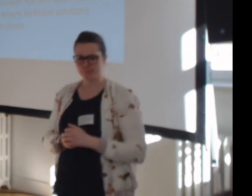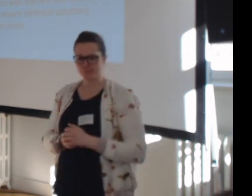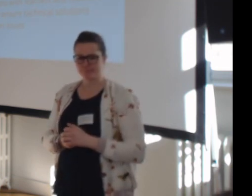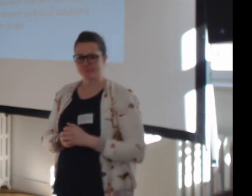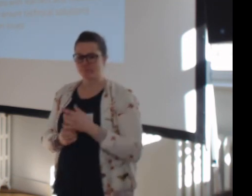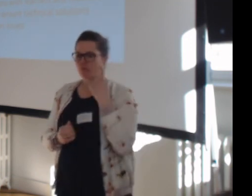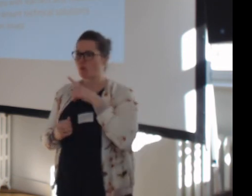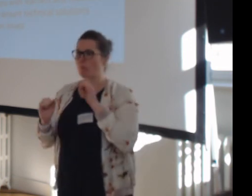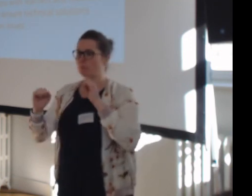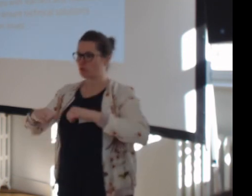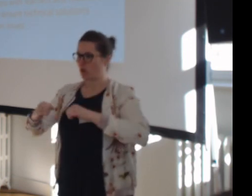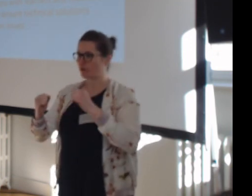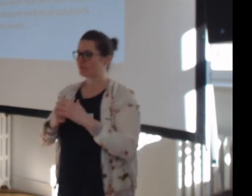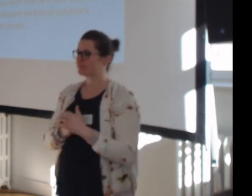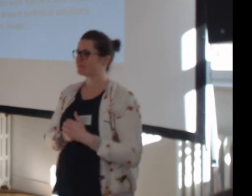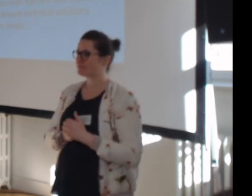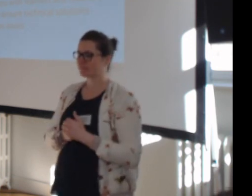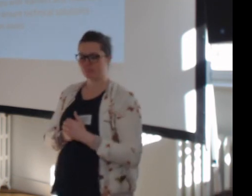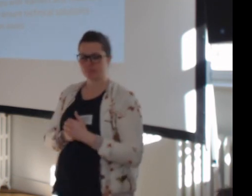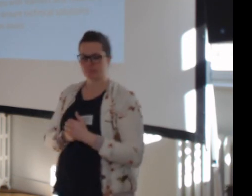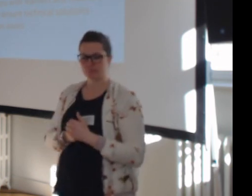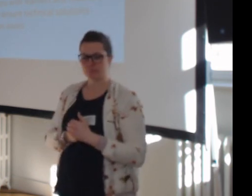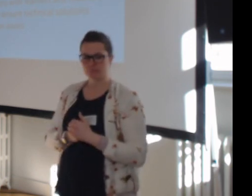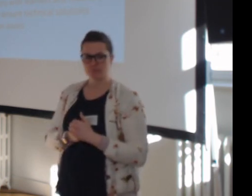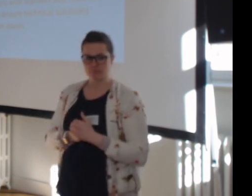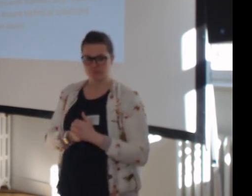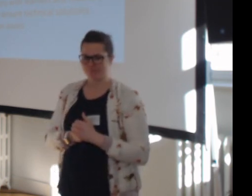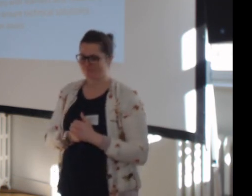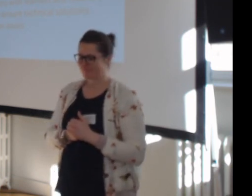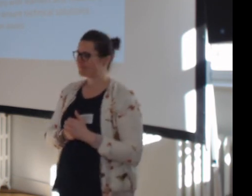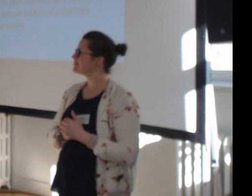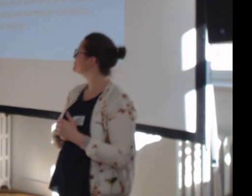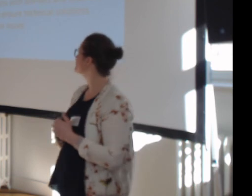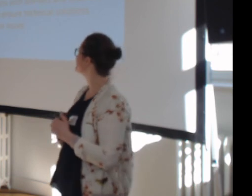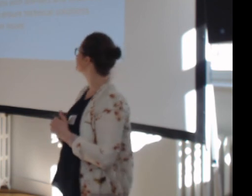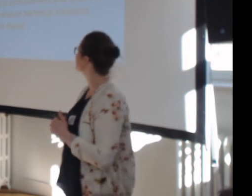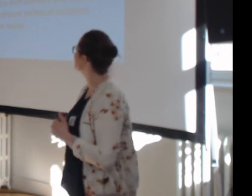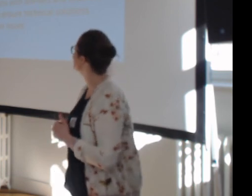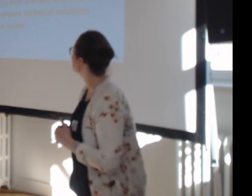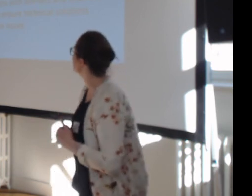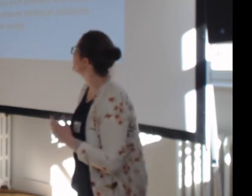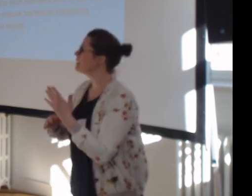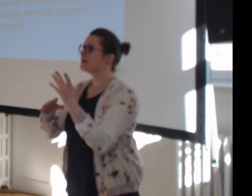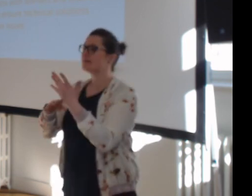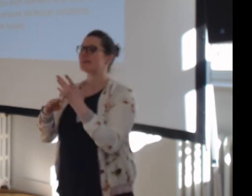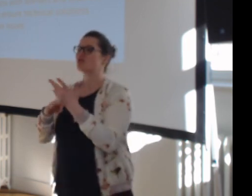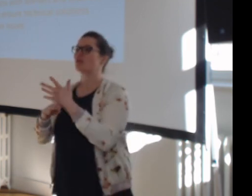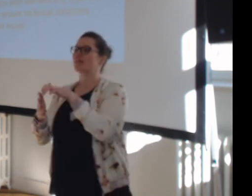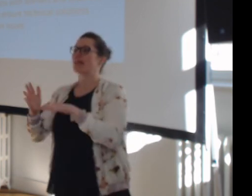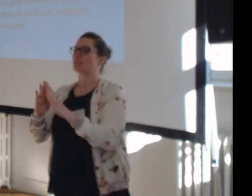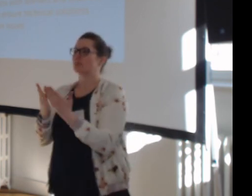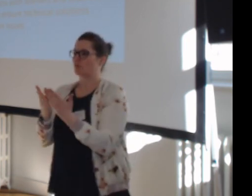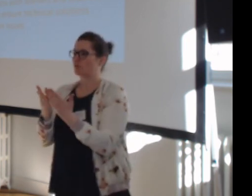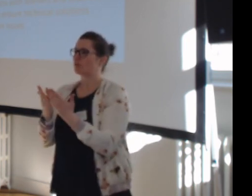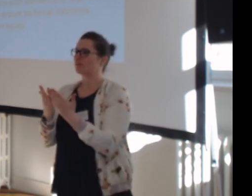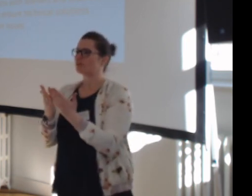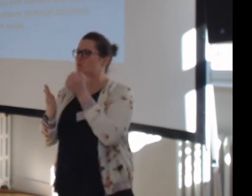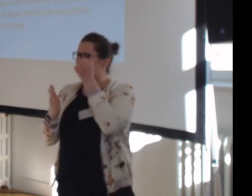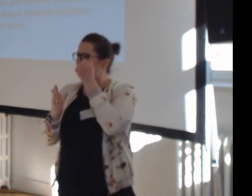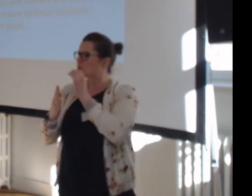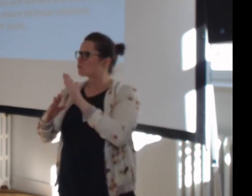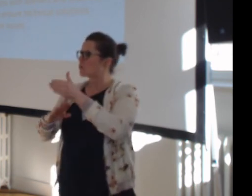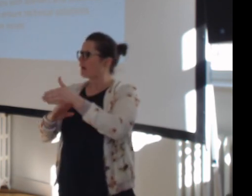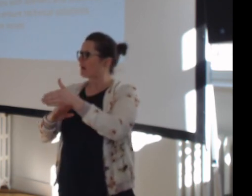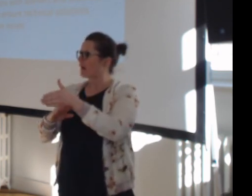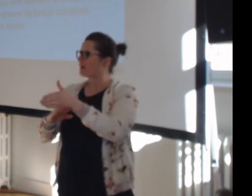conclusion, currently, as we know and are producing them today, digital textbooks provide great accessibility